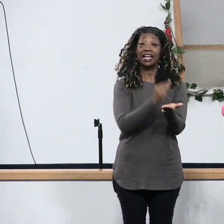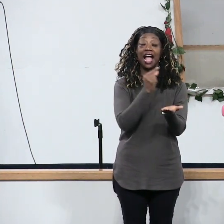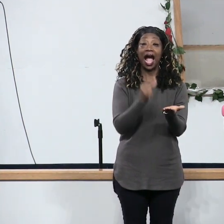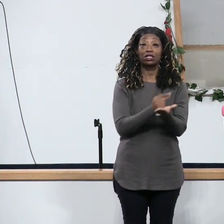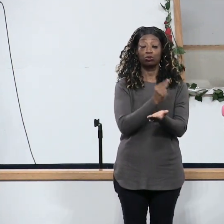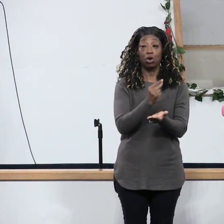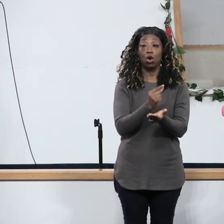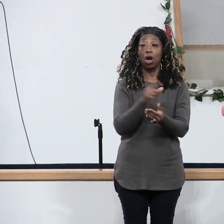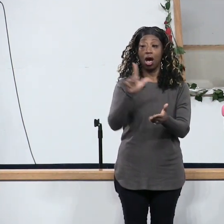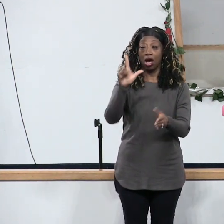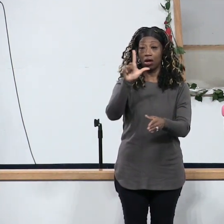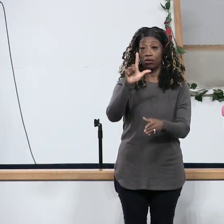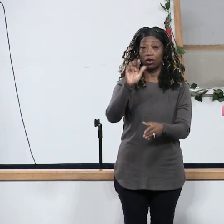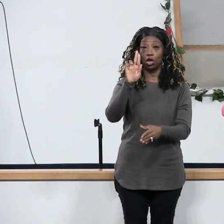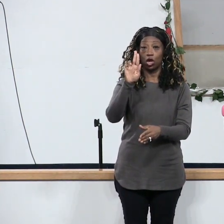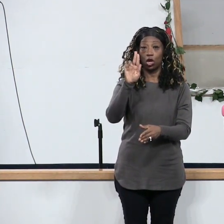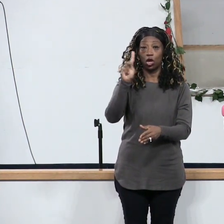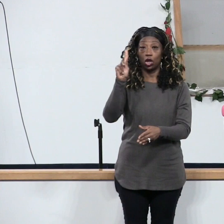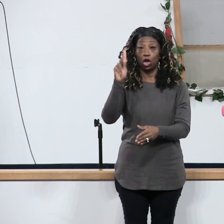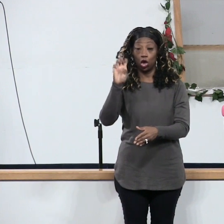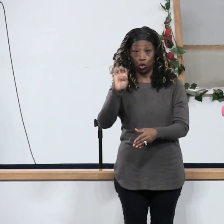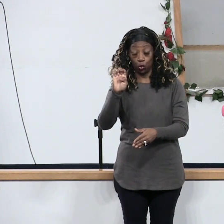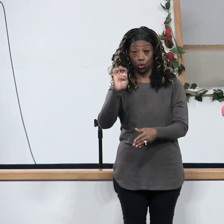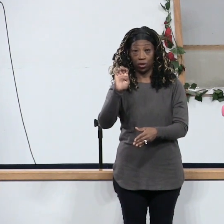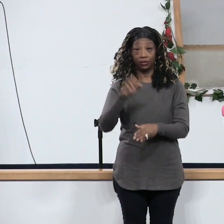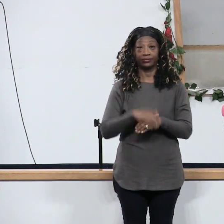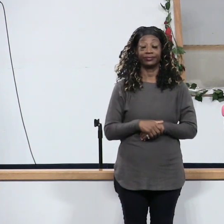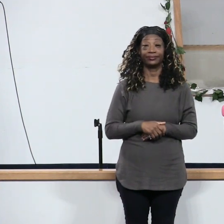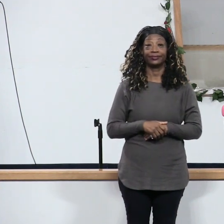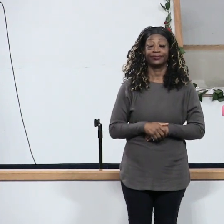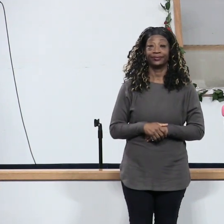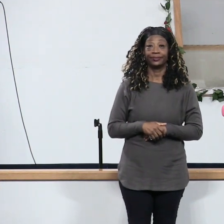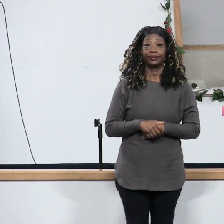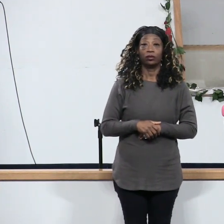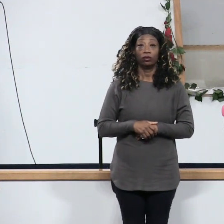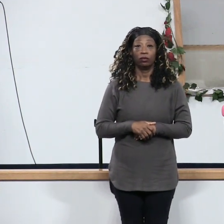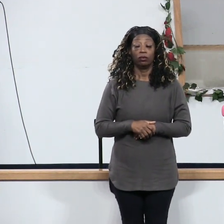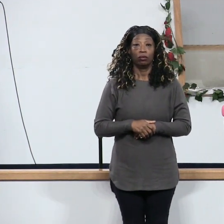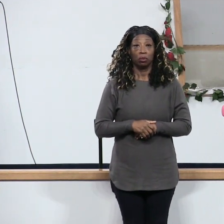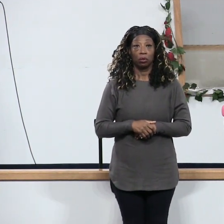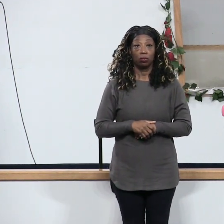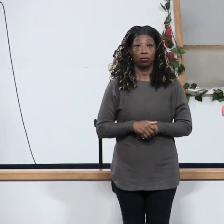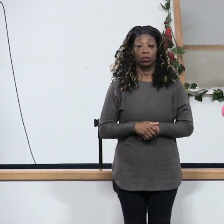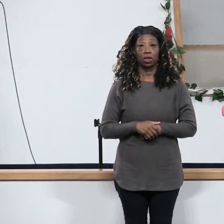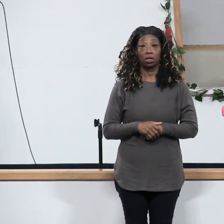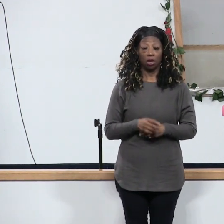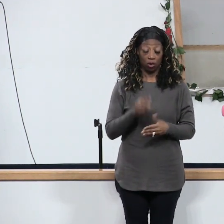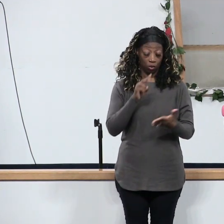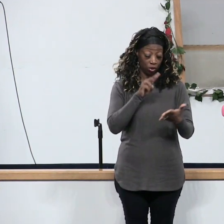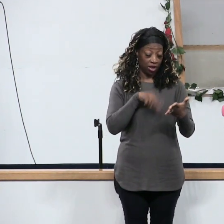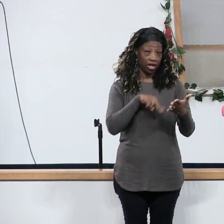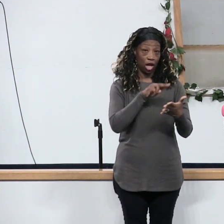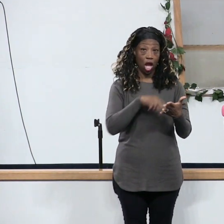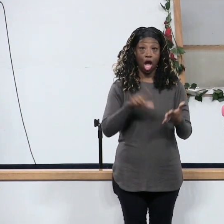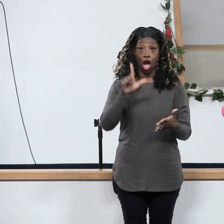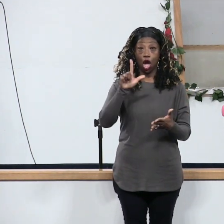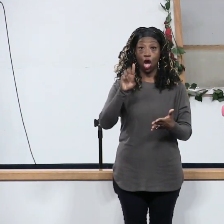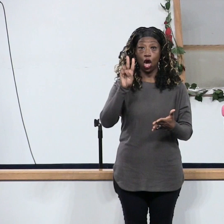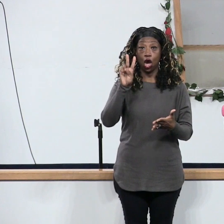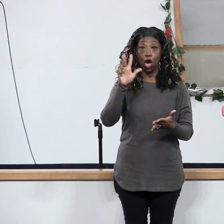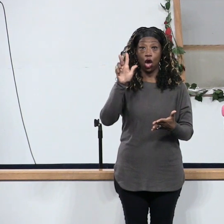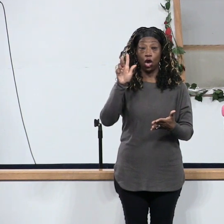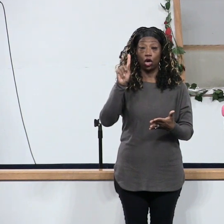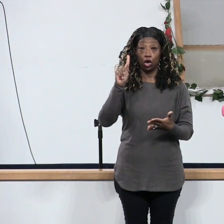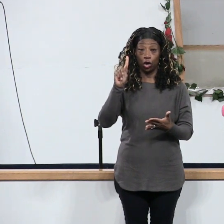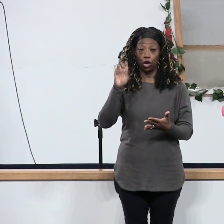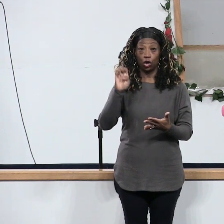Luke. The Gospel of Luke. We're going to be looking at Luke